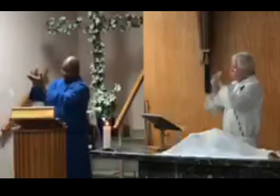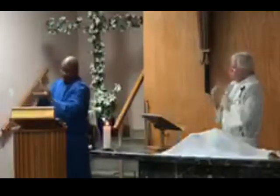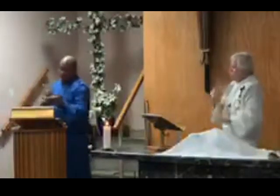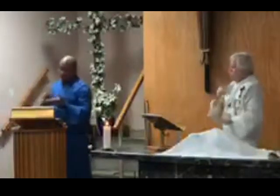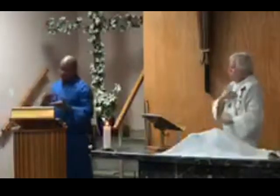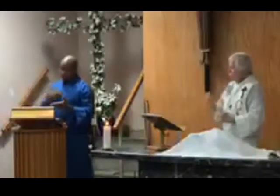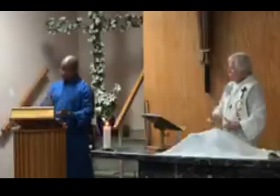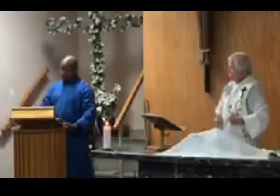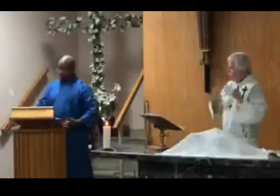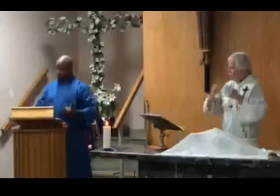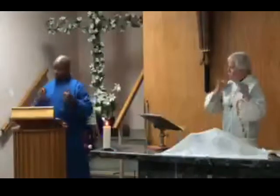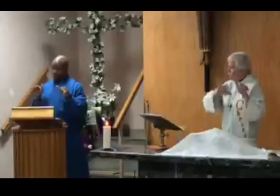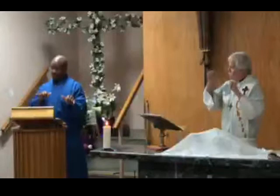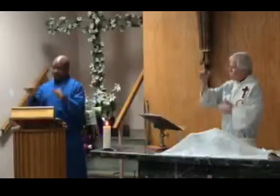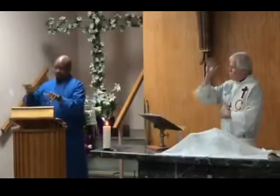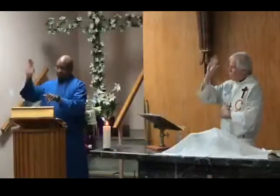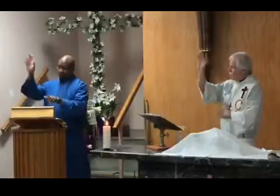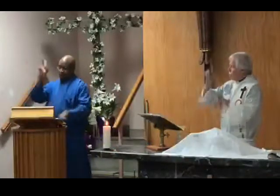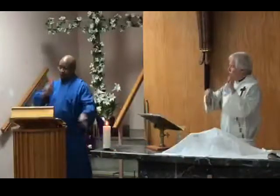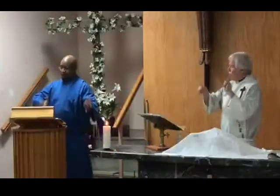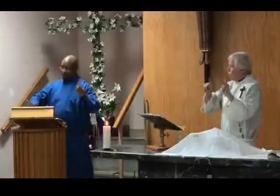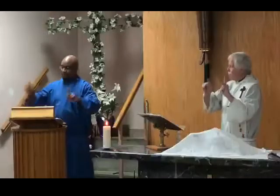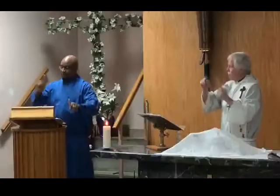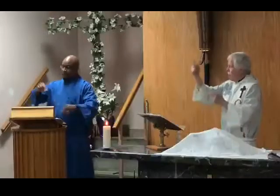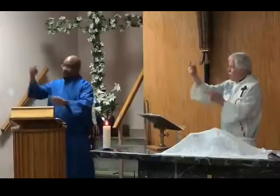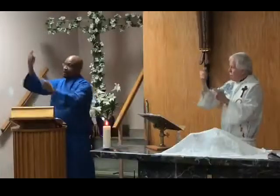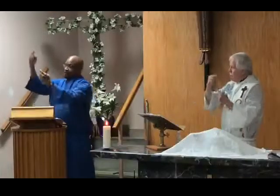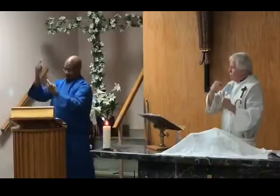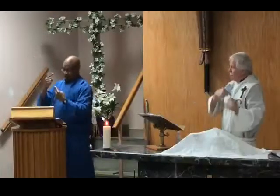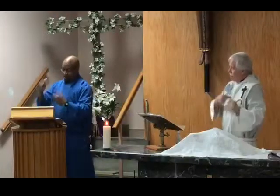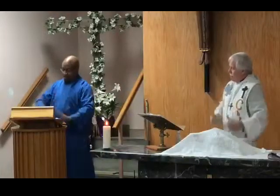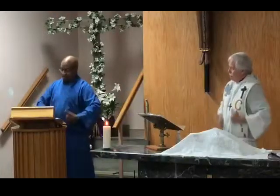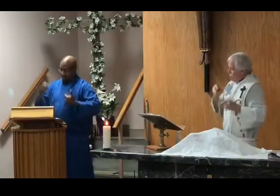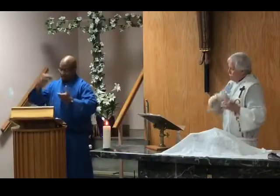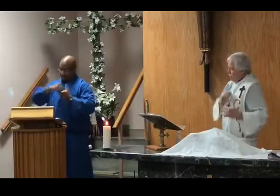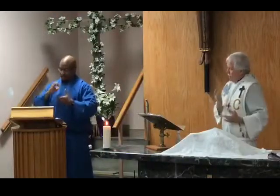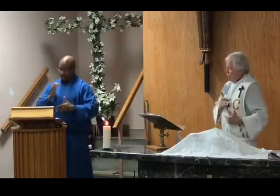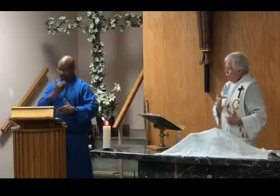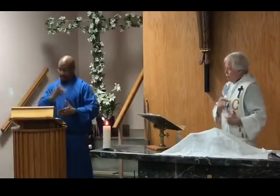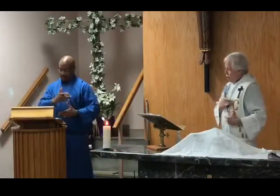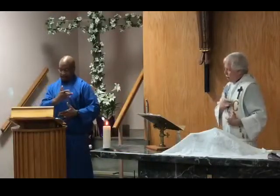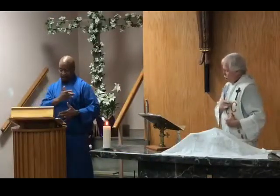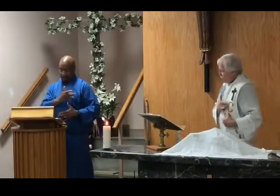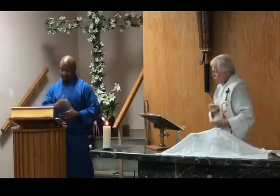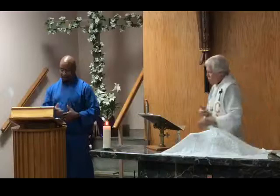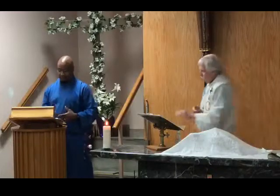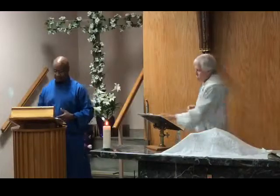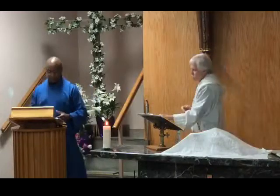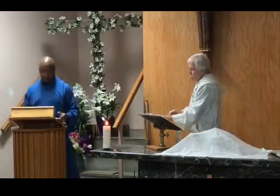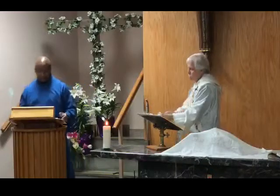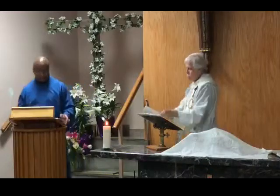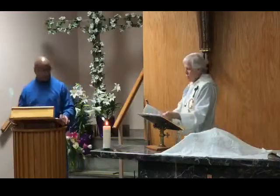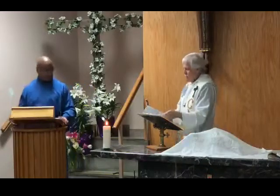us and help us to live as your people. Come, live in our hearts.